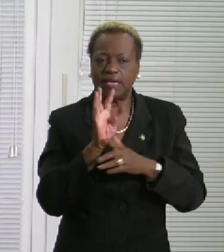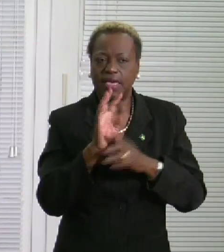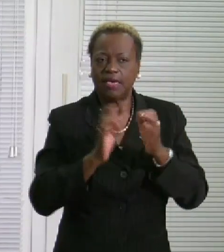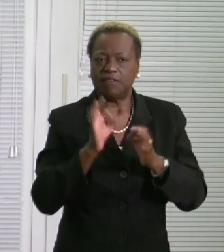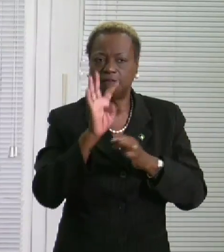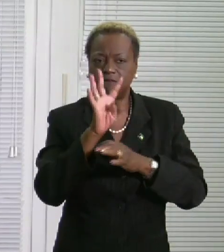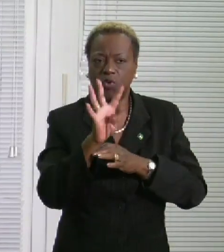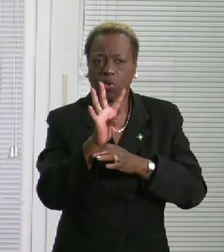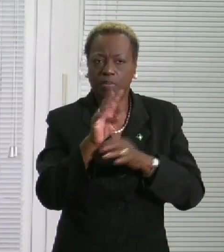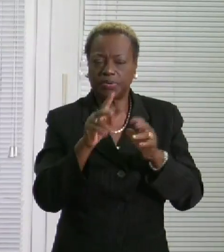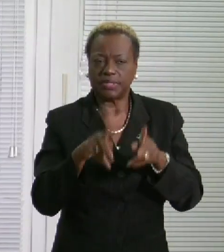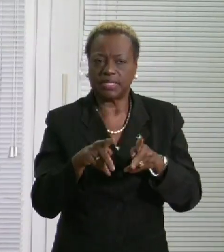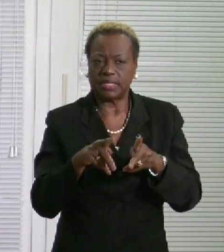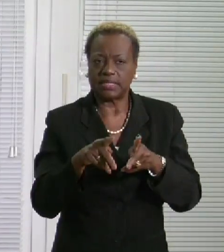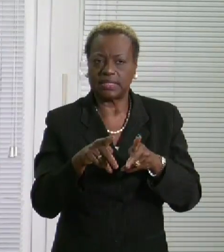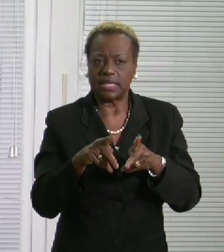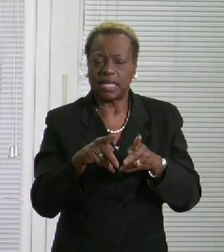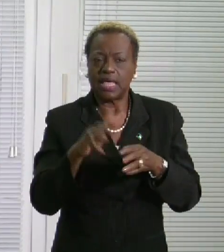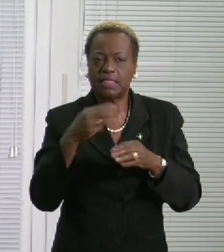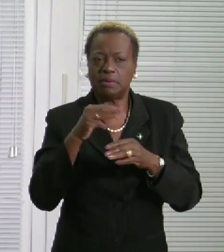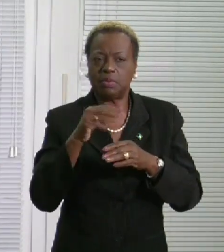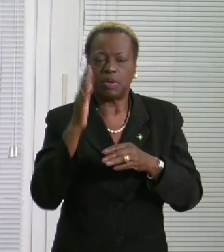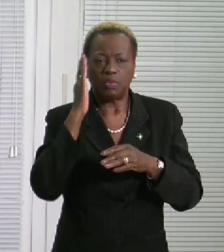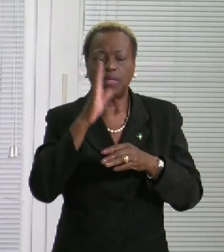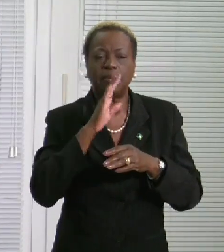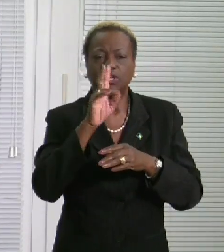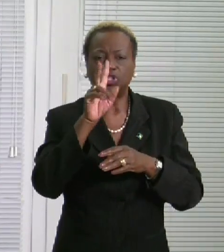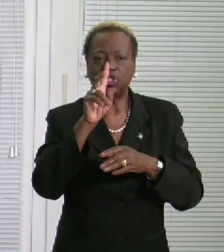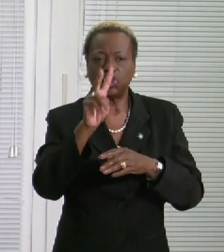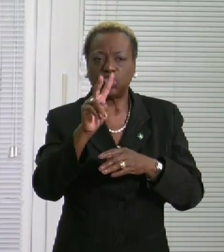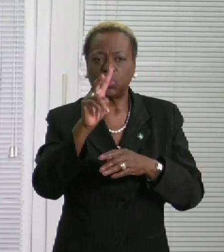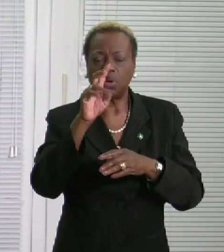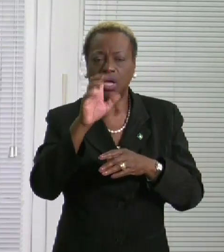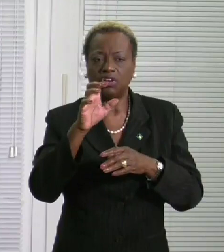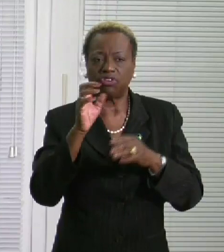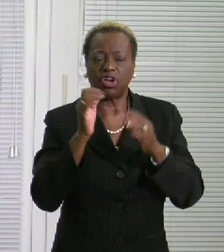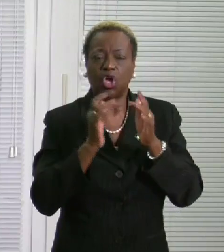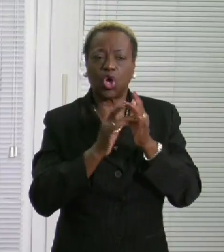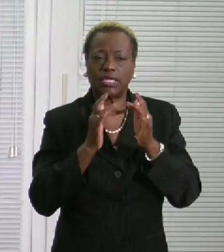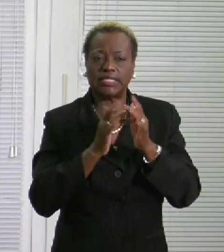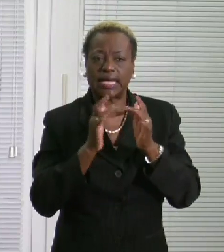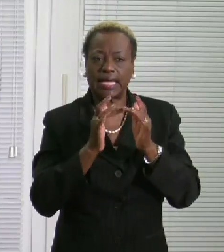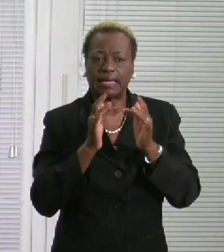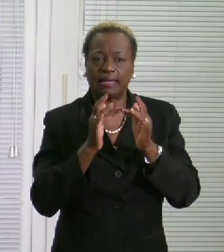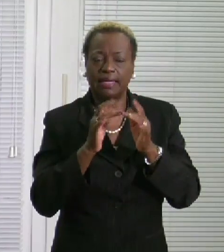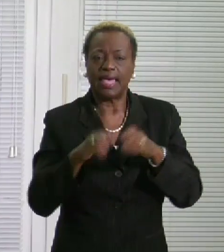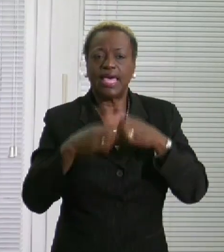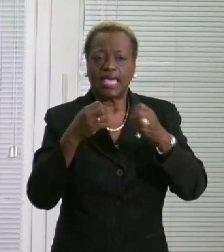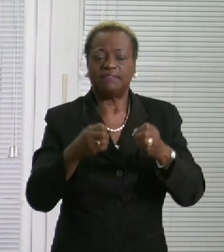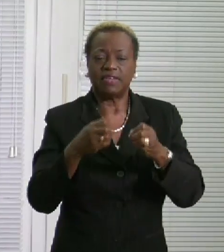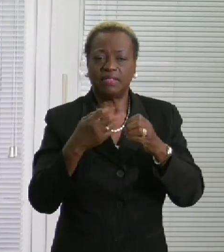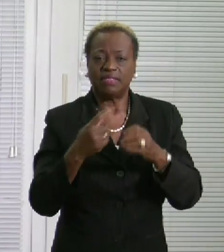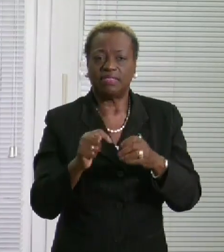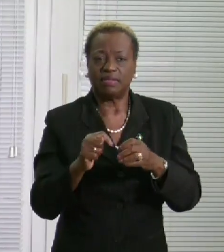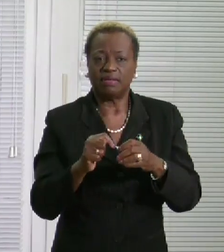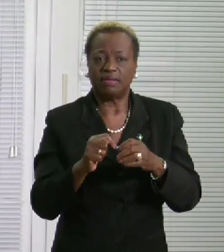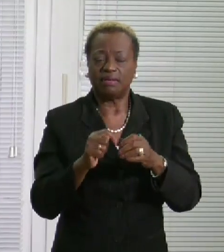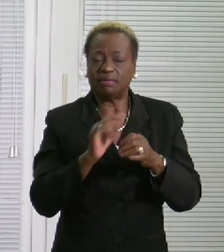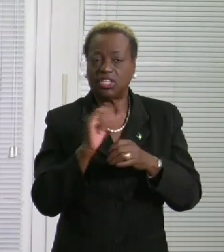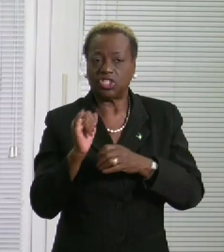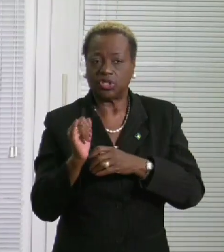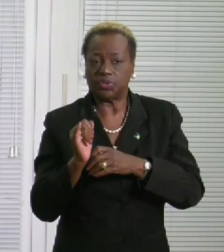4 cases, the minimum would be 200 contacts. So given the capacity